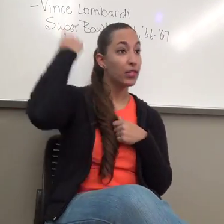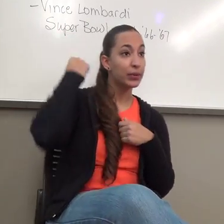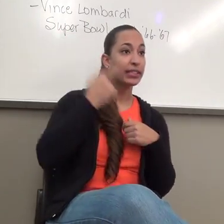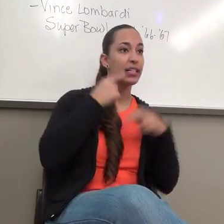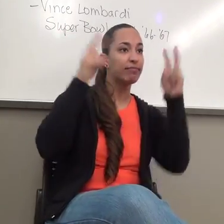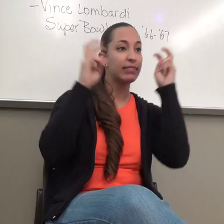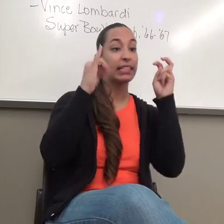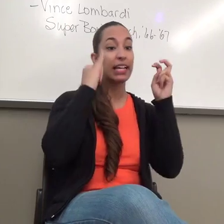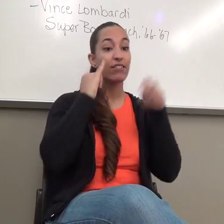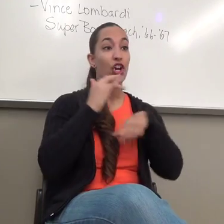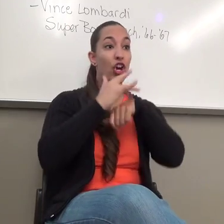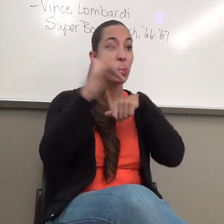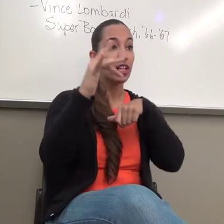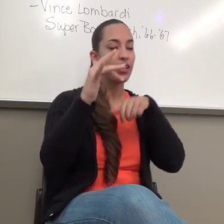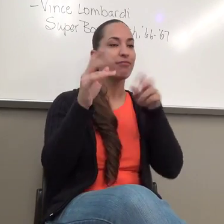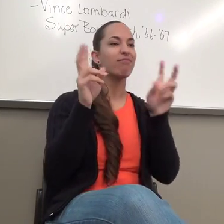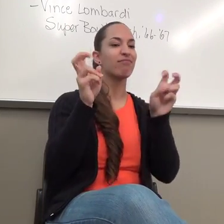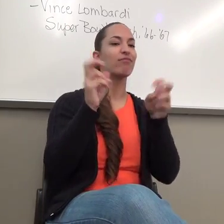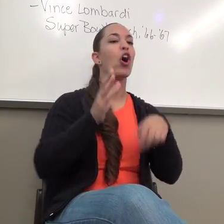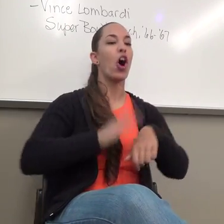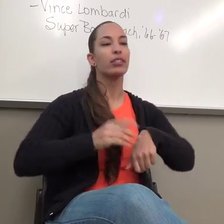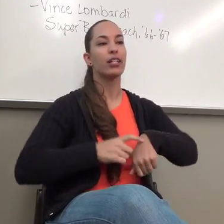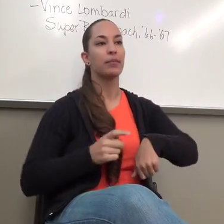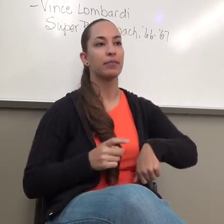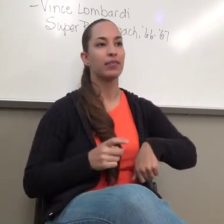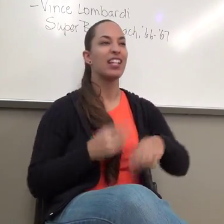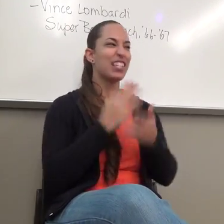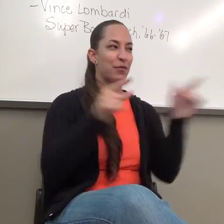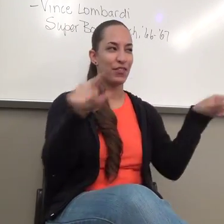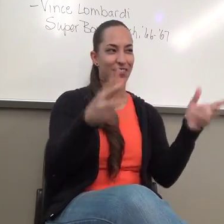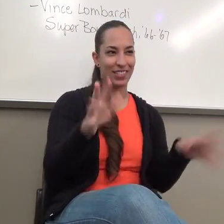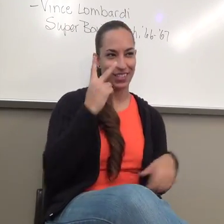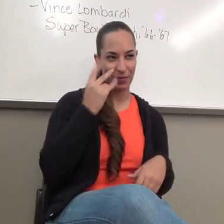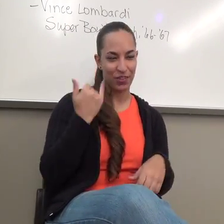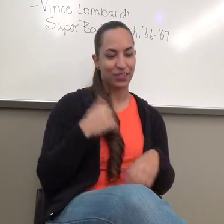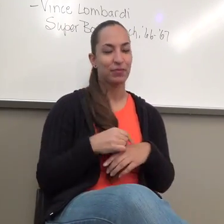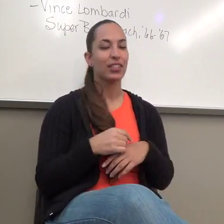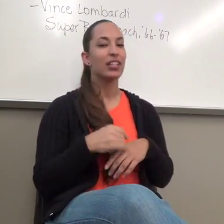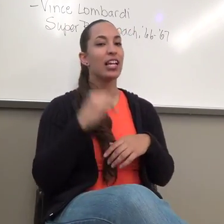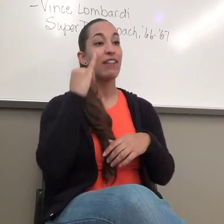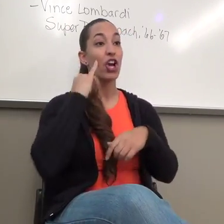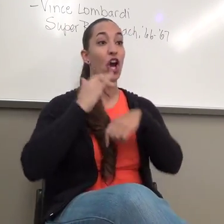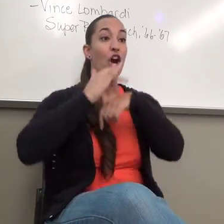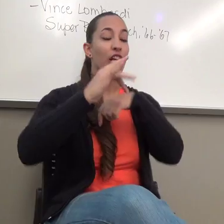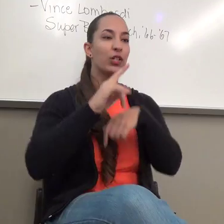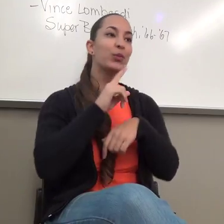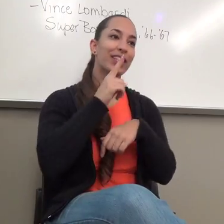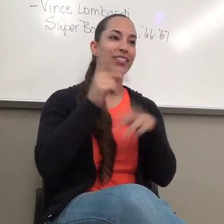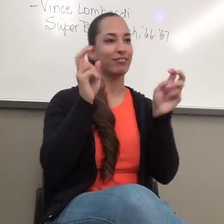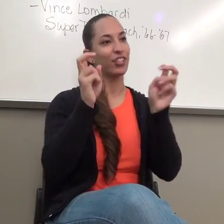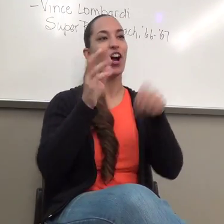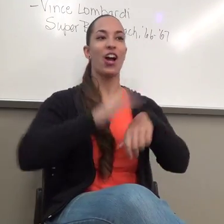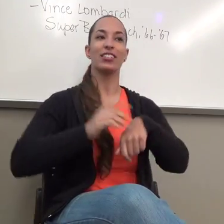seen this one before, I know, because I use it in all my classes. If you're early, you're on time. If you're on time, you're